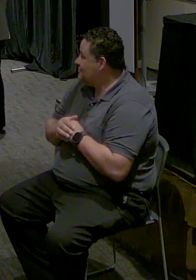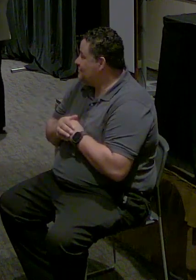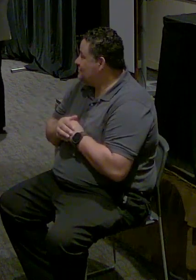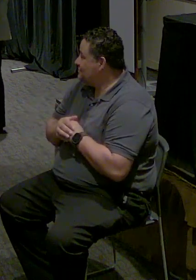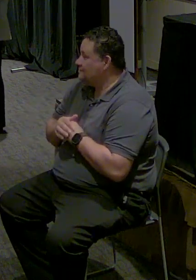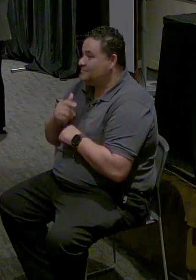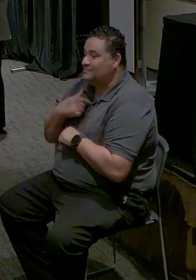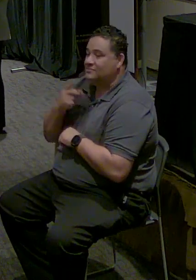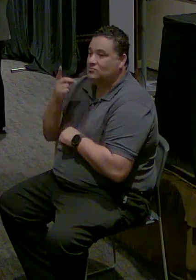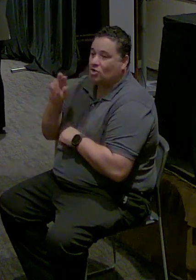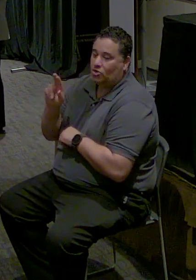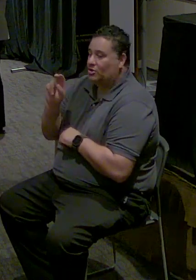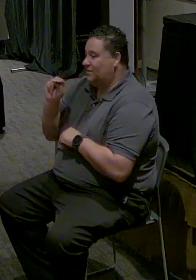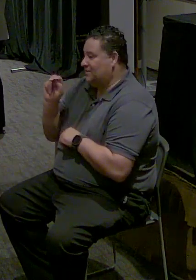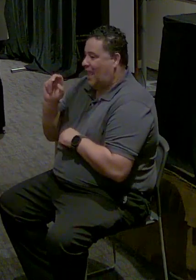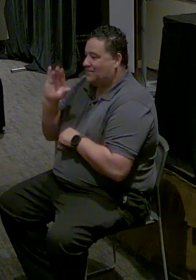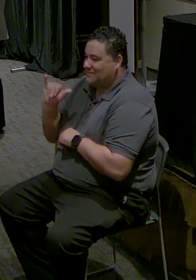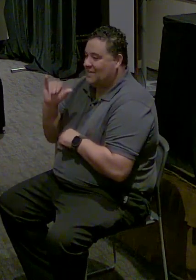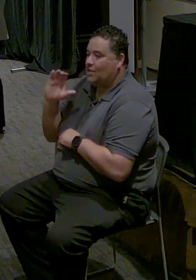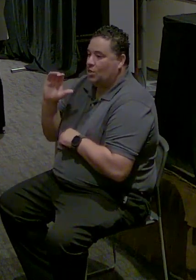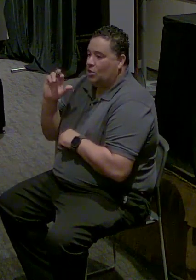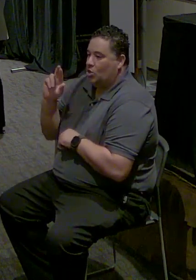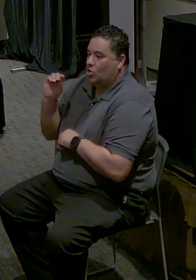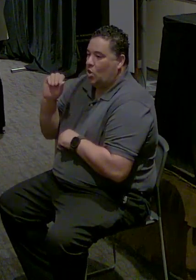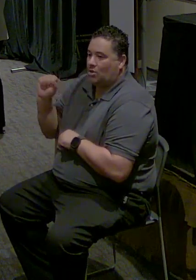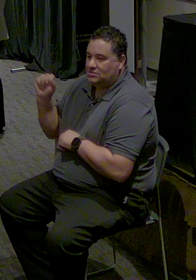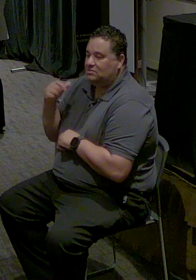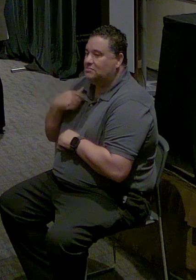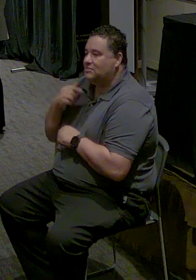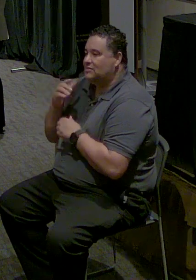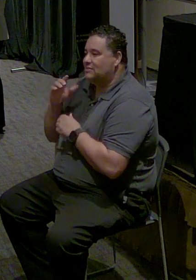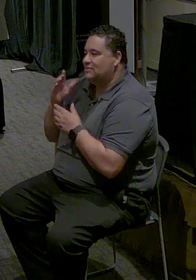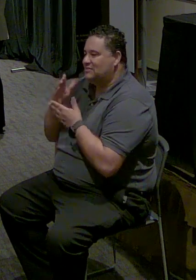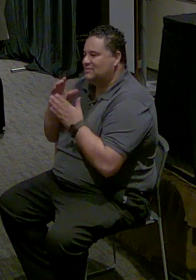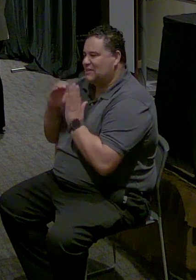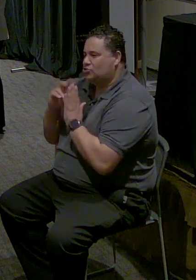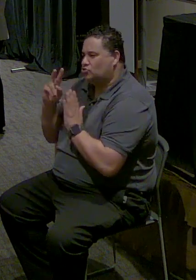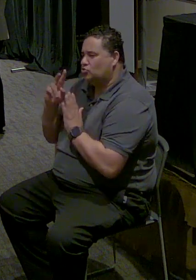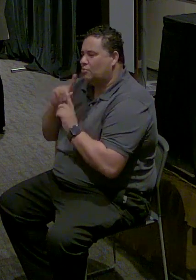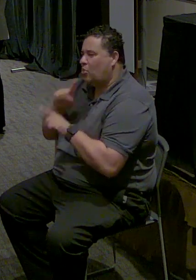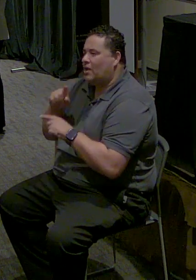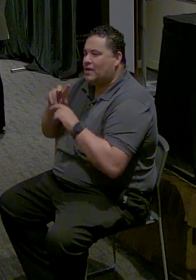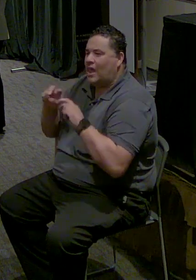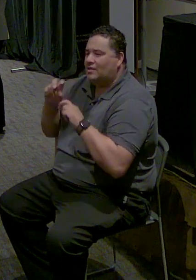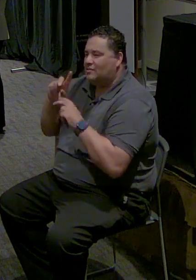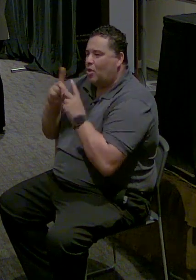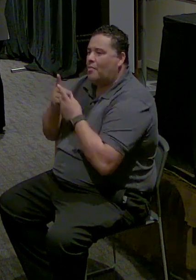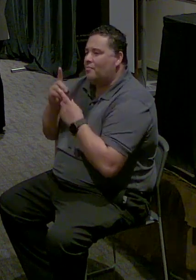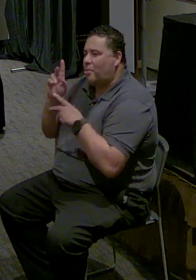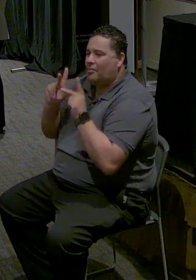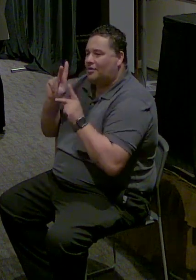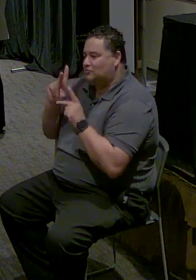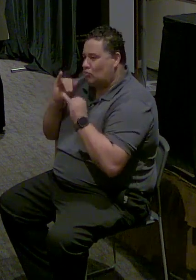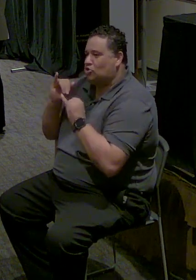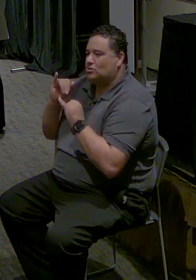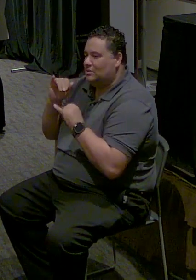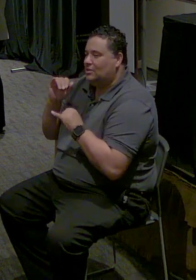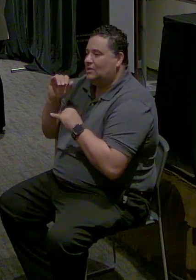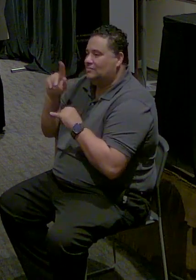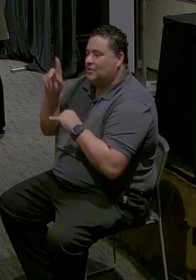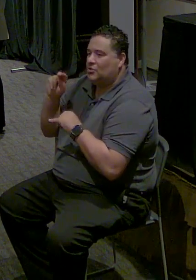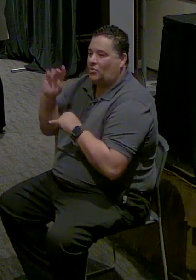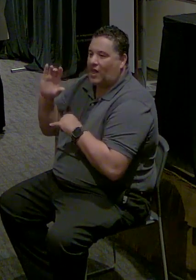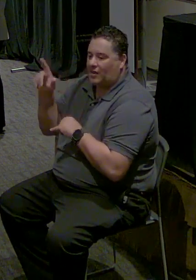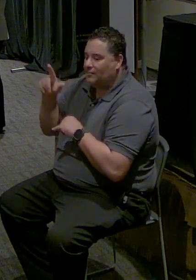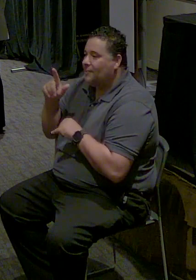I am Dr. Nancy Cross. I'm Section 2 for Reporting and Analysis for the Department of Public Instruction in North Carolina. I know